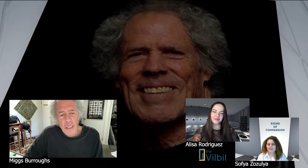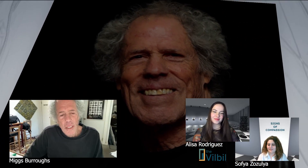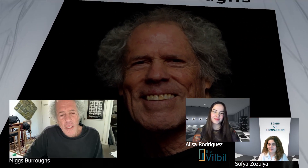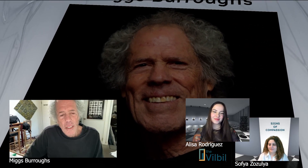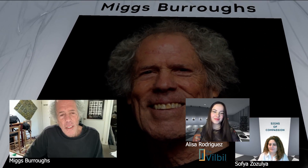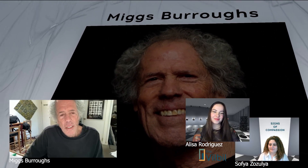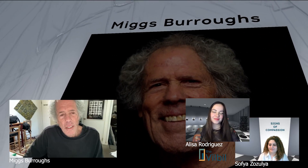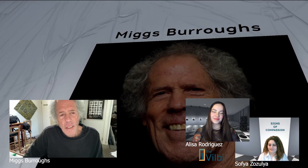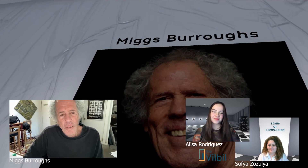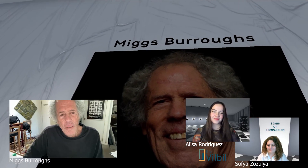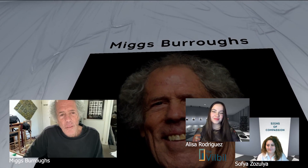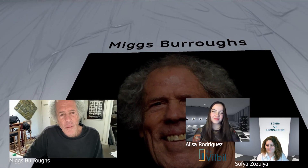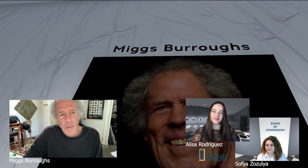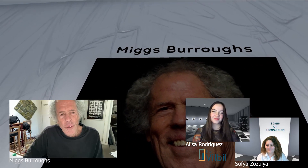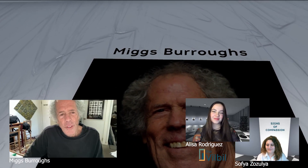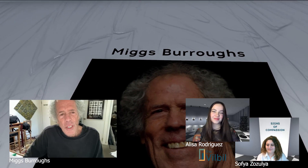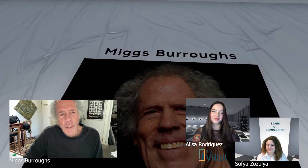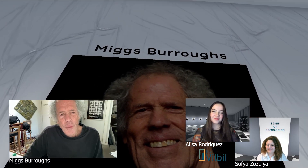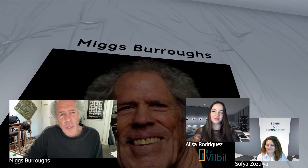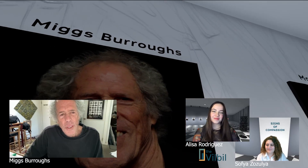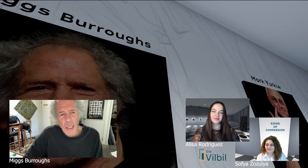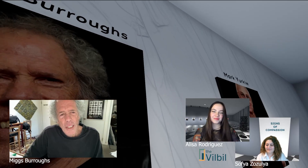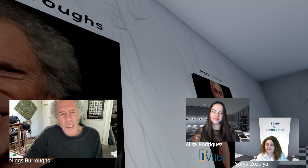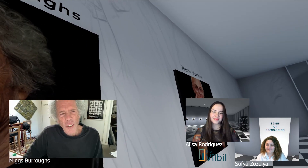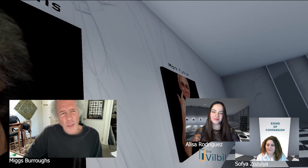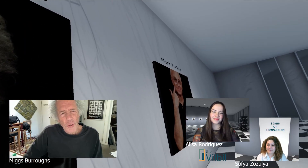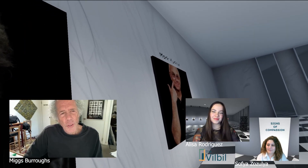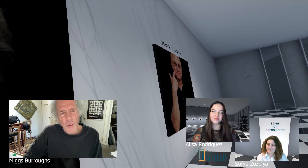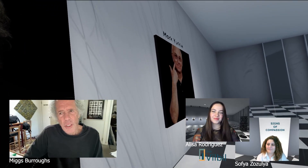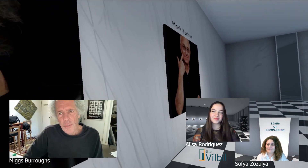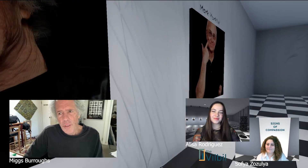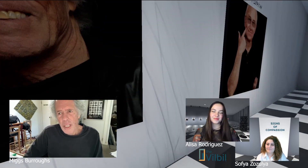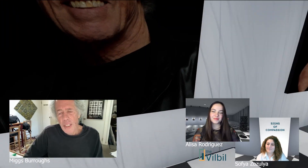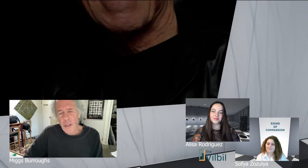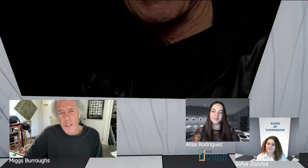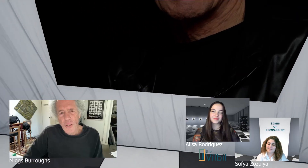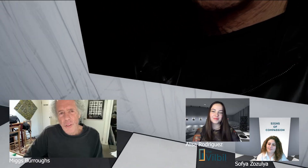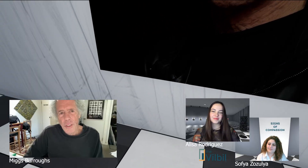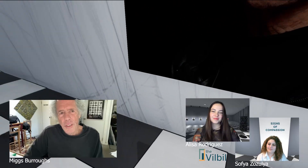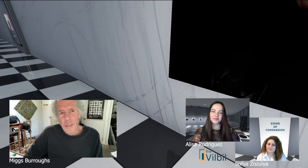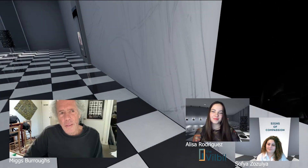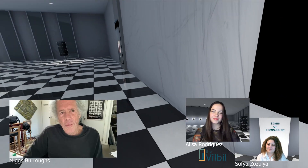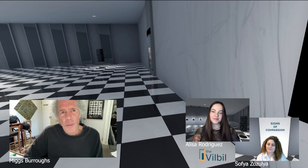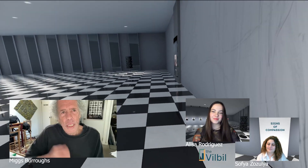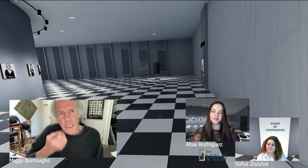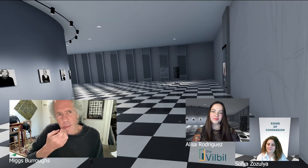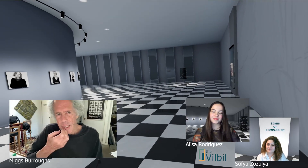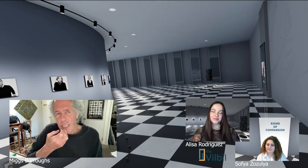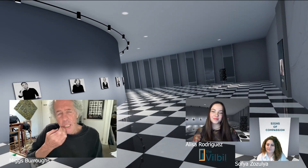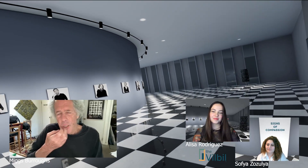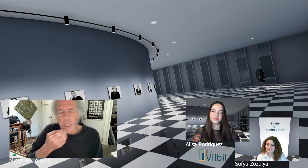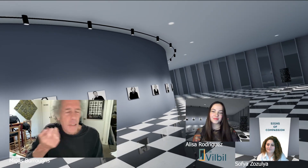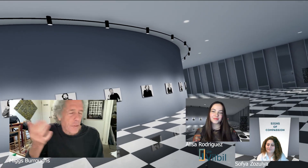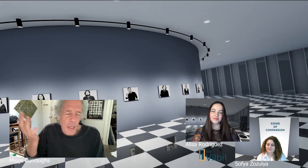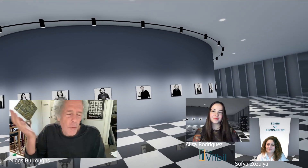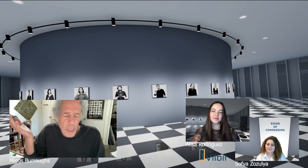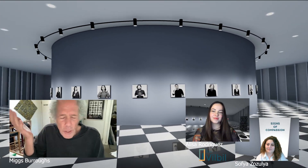exhibition. Well, thank you. But I think it also, I think any artist, there's everyone has a